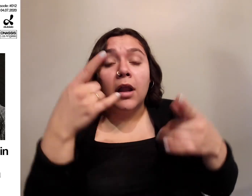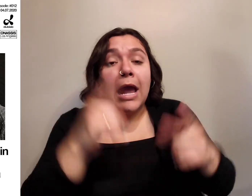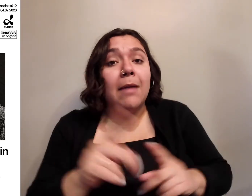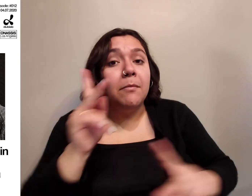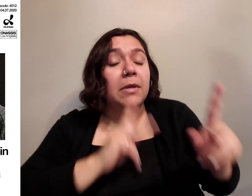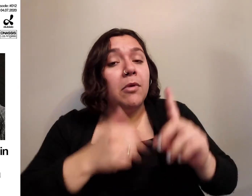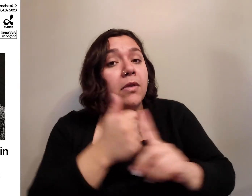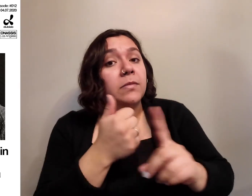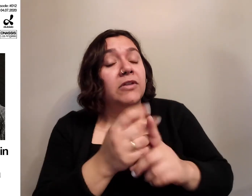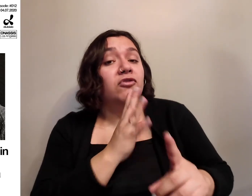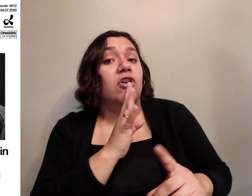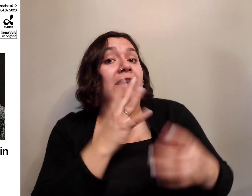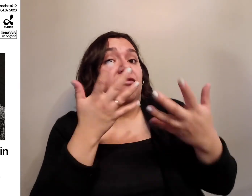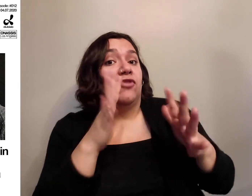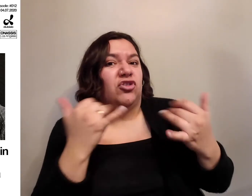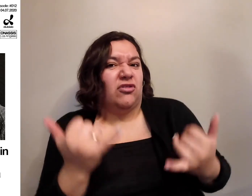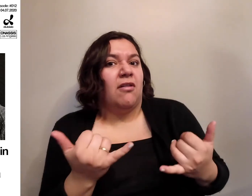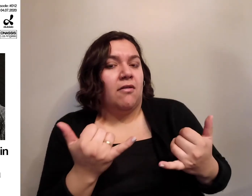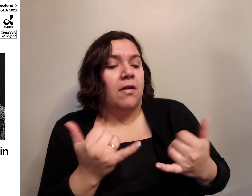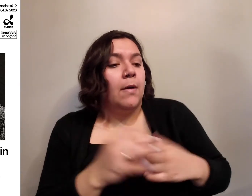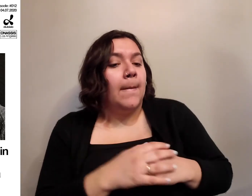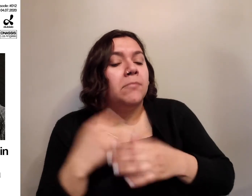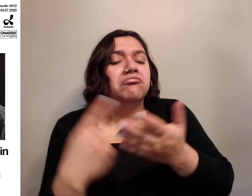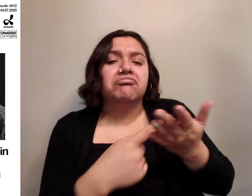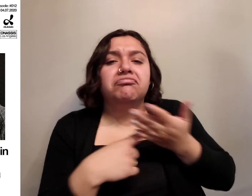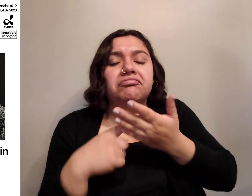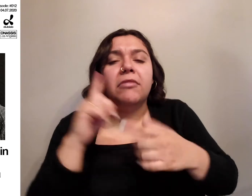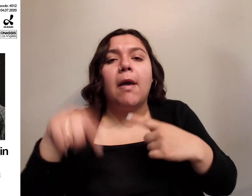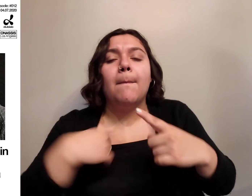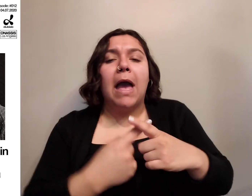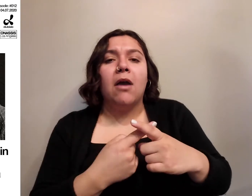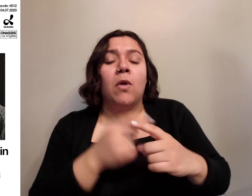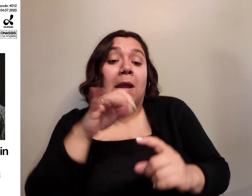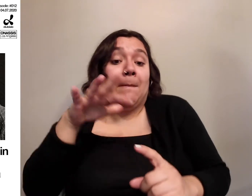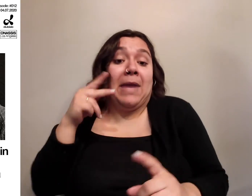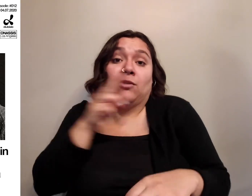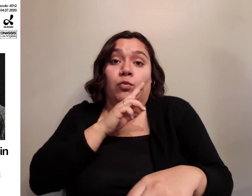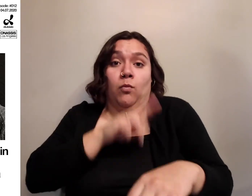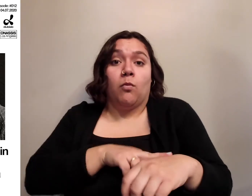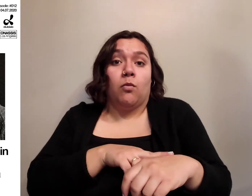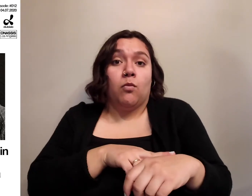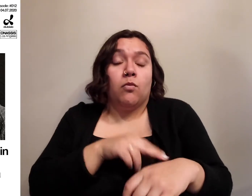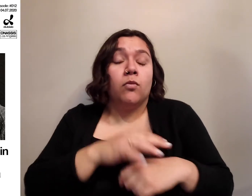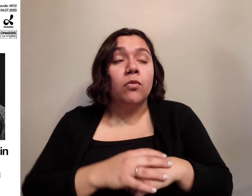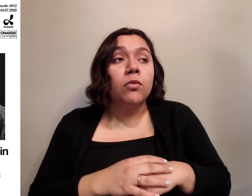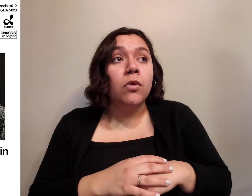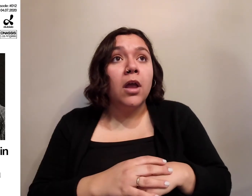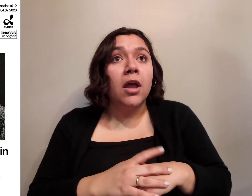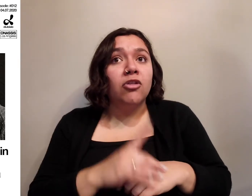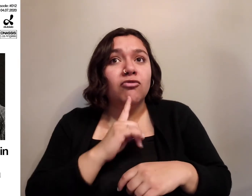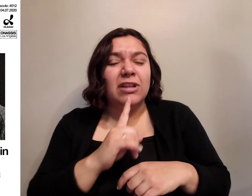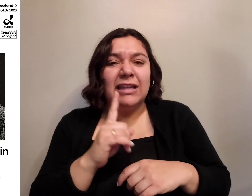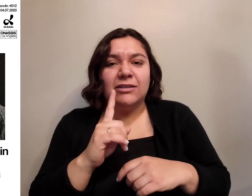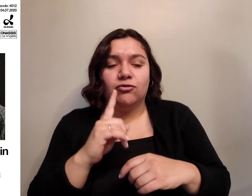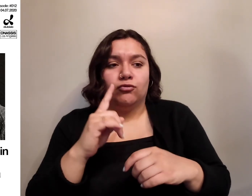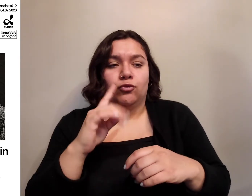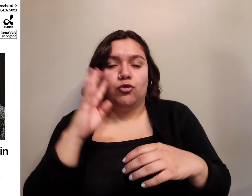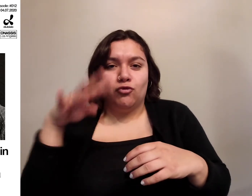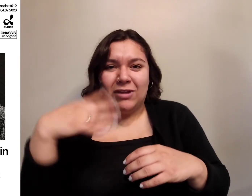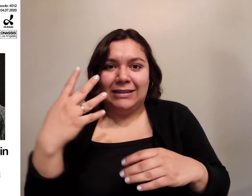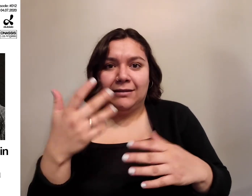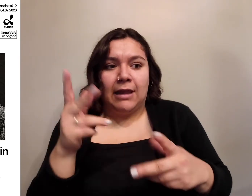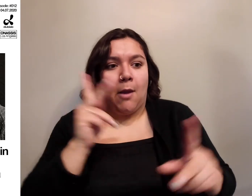people are talking already now about returning to normal, it's quite extraordinary how